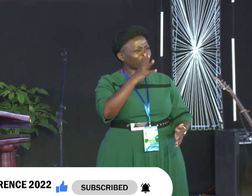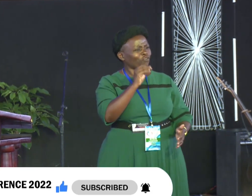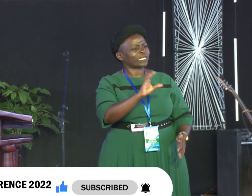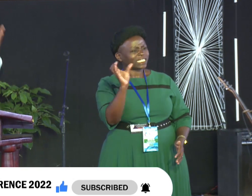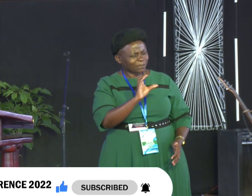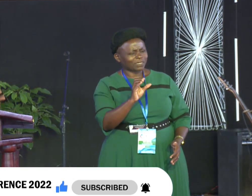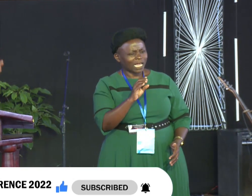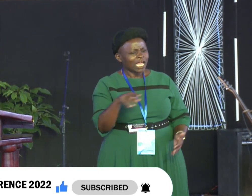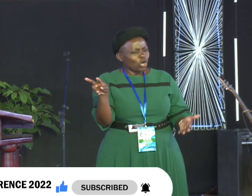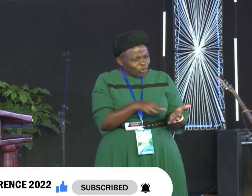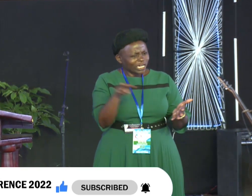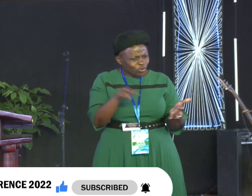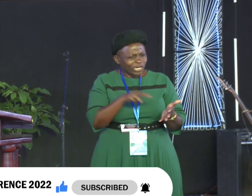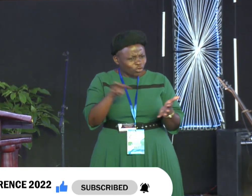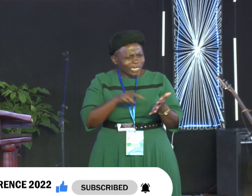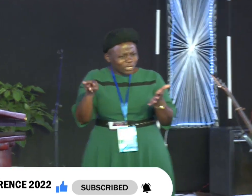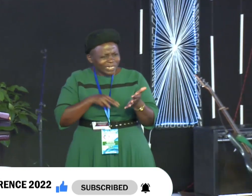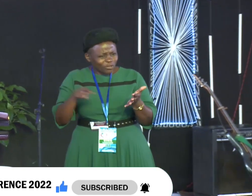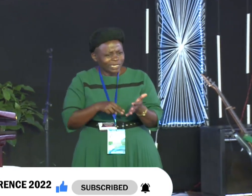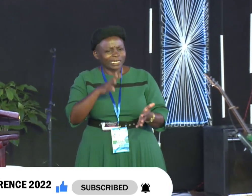day. Anna.